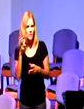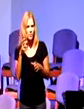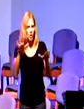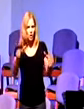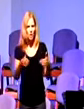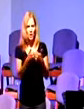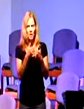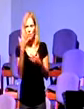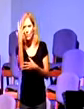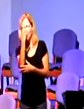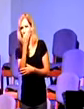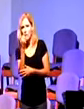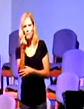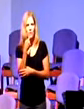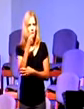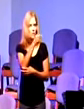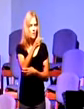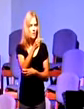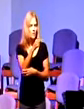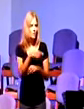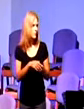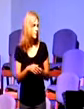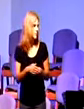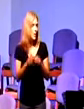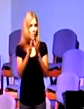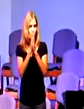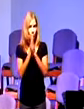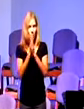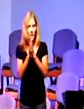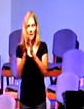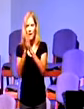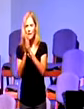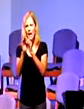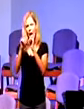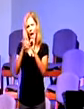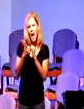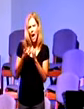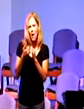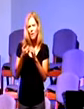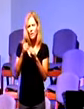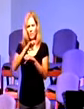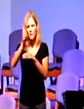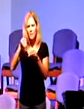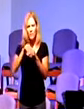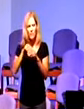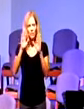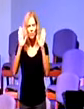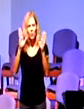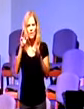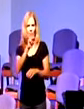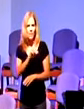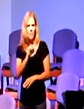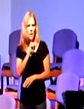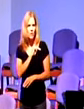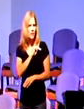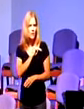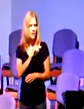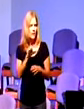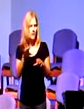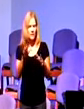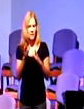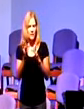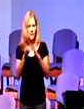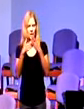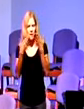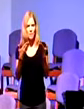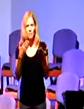so beautifully gave us, and that is to pray and ask the Lord how we can be involved in this wonderful ministry that takes the gospel and